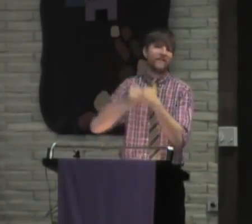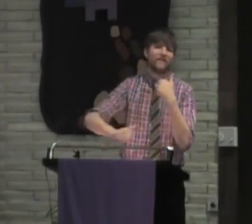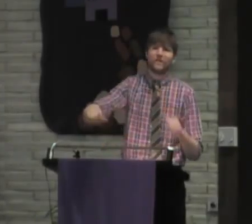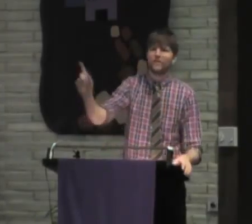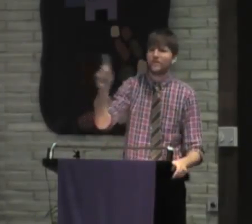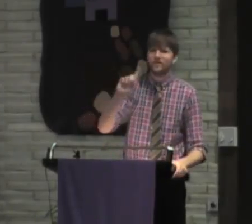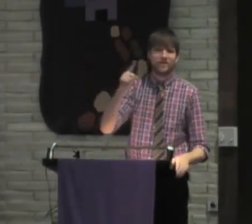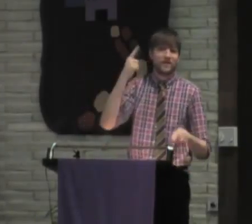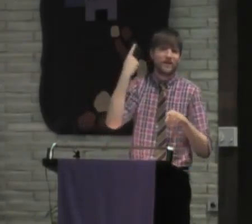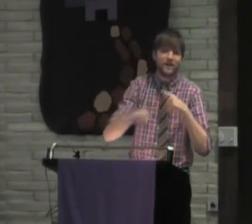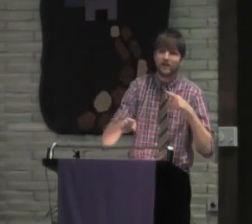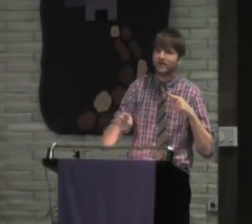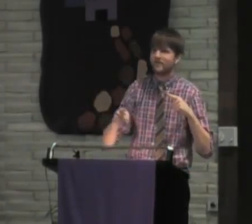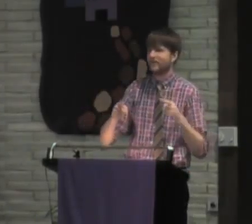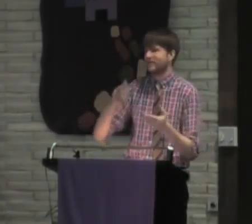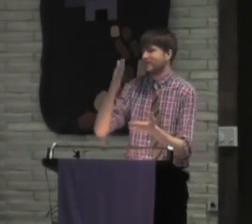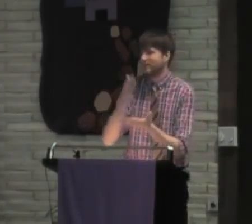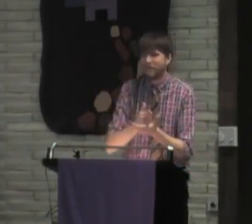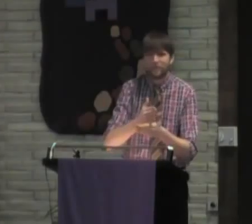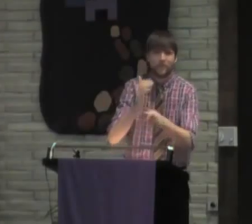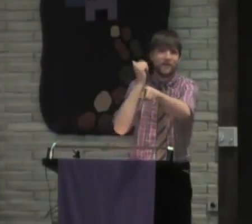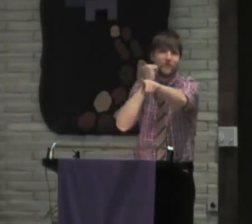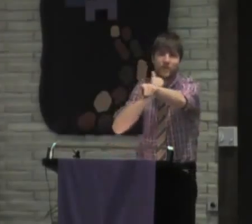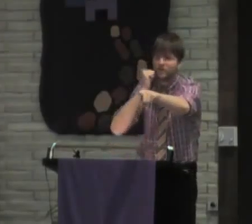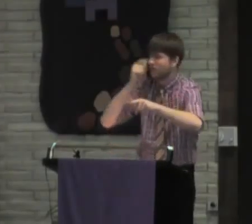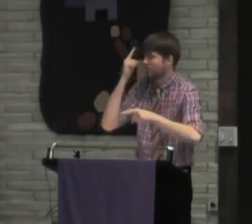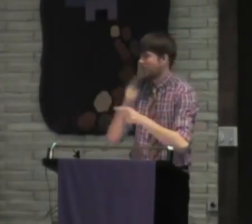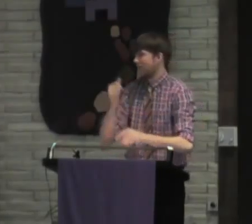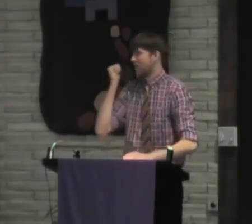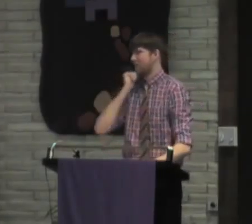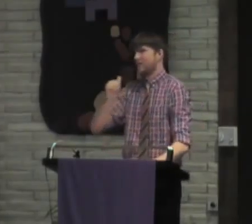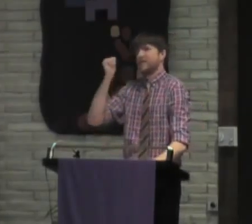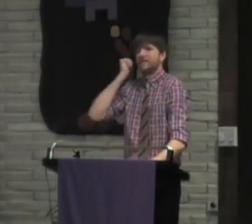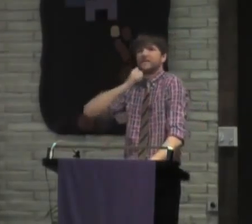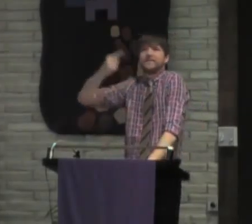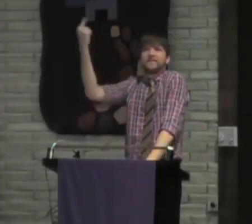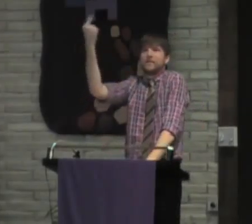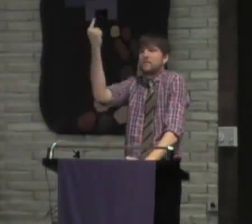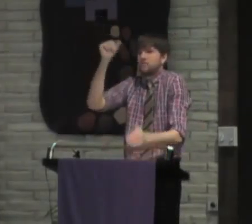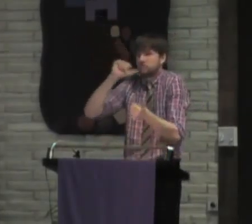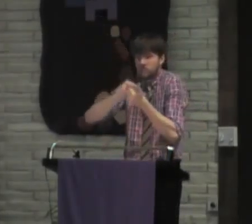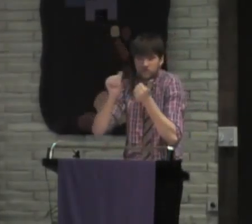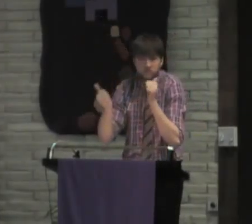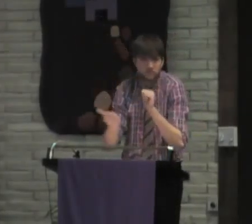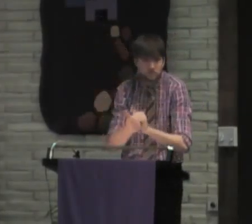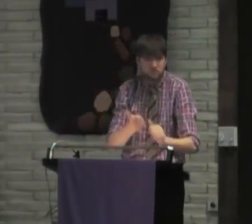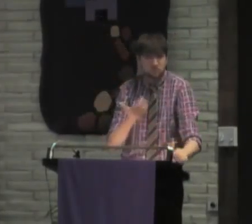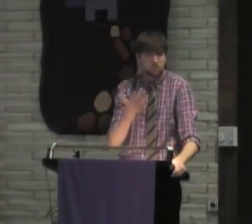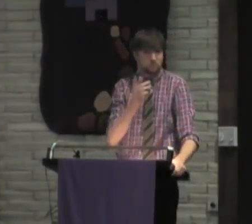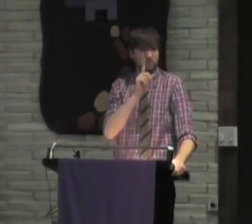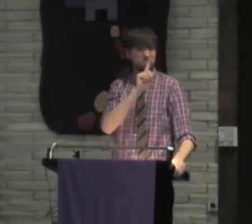happens everywhere. You can't stop it every day. That's right. Something